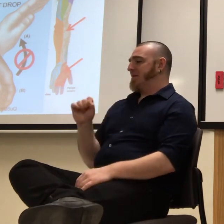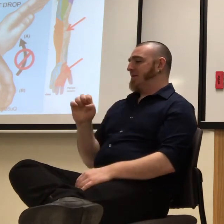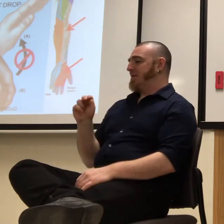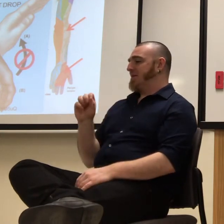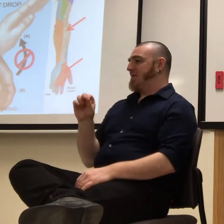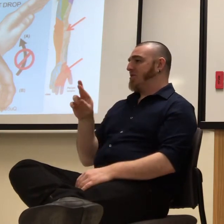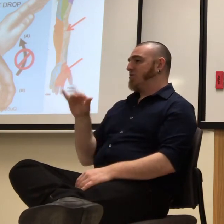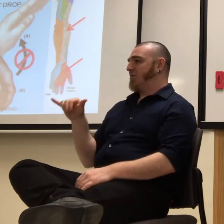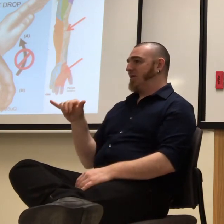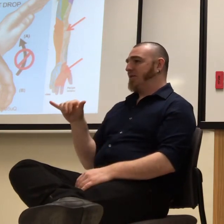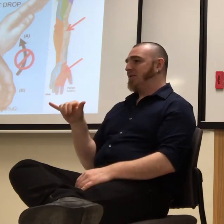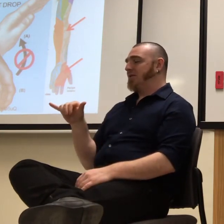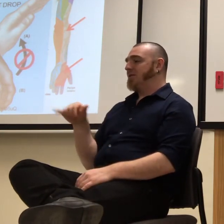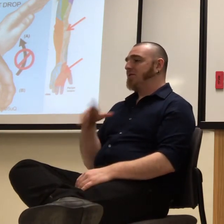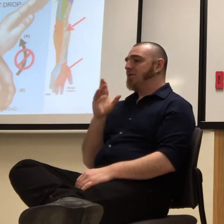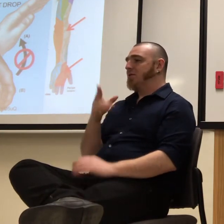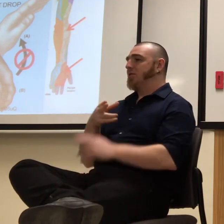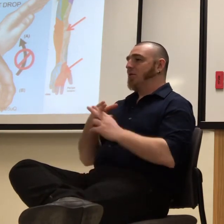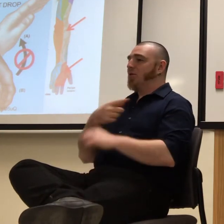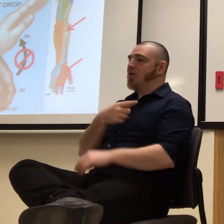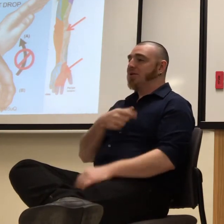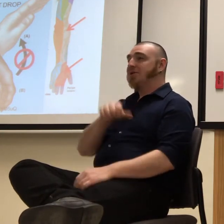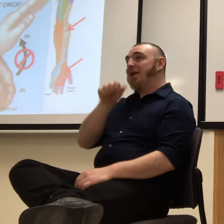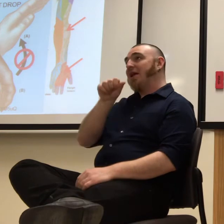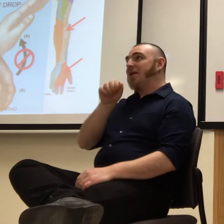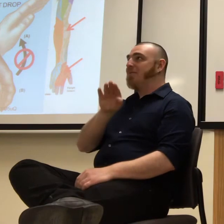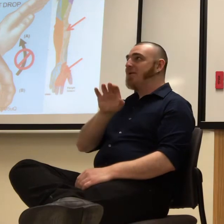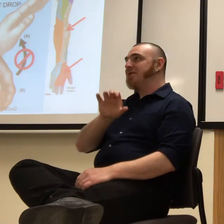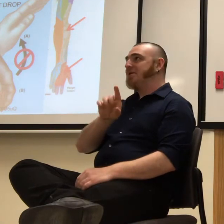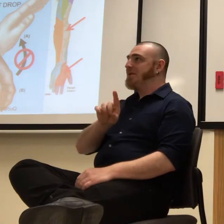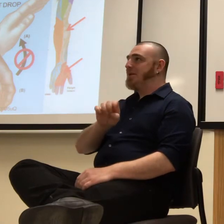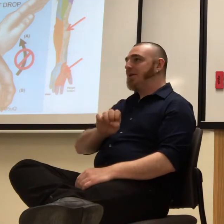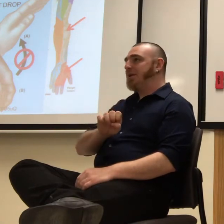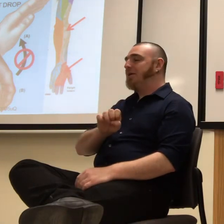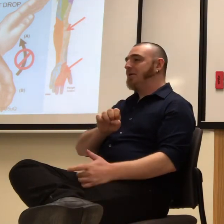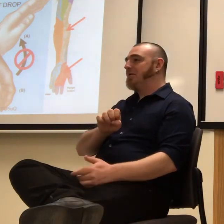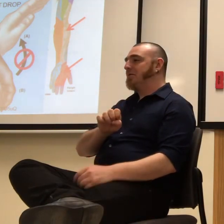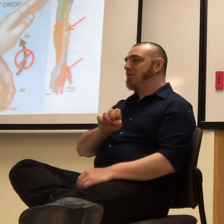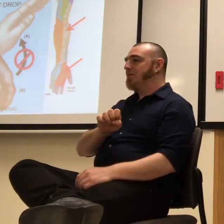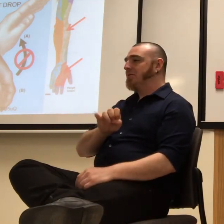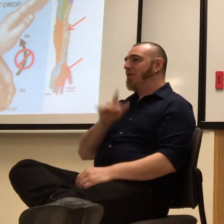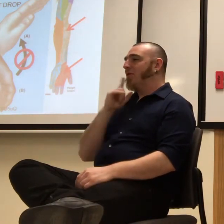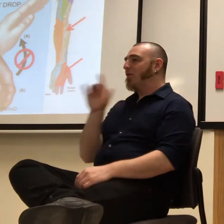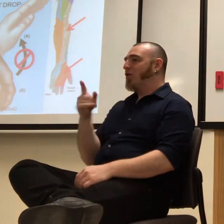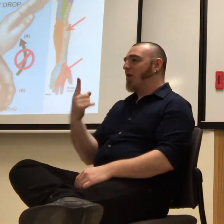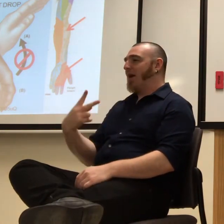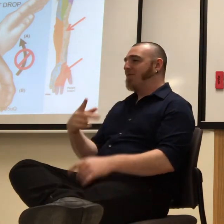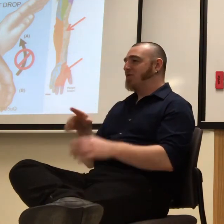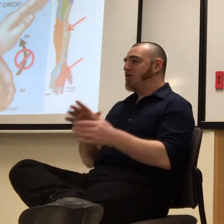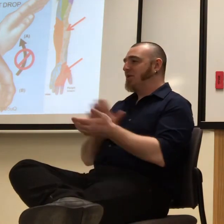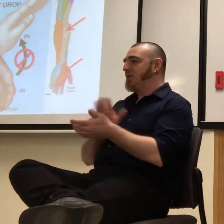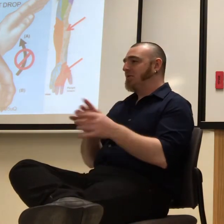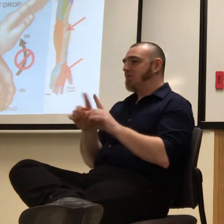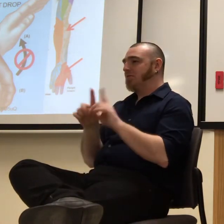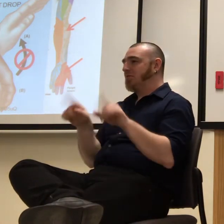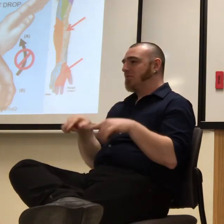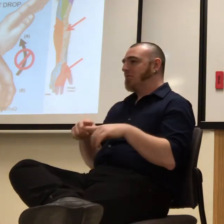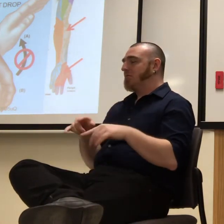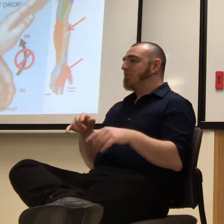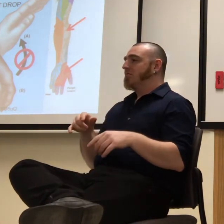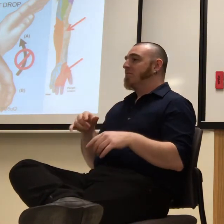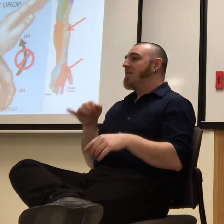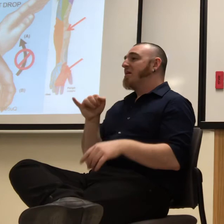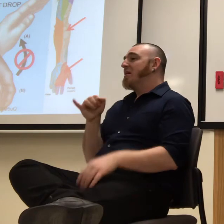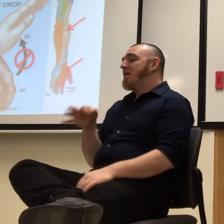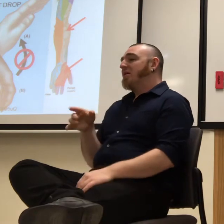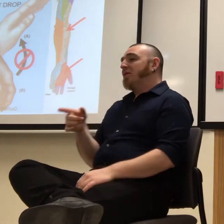So call this A, B, C, D, E. And if you missed something on the video, you got the link.